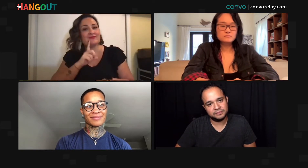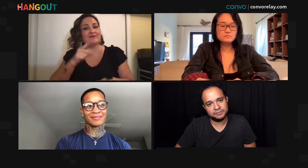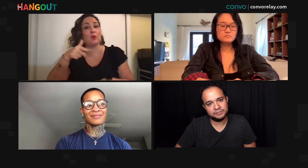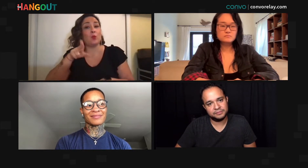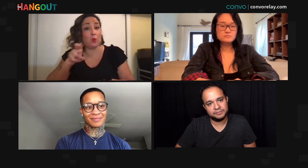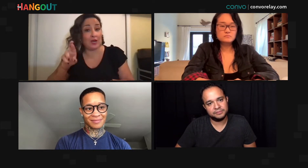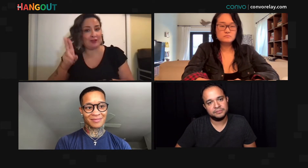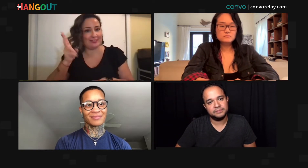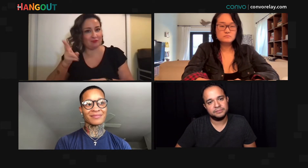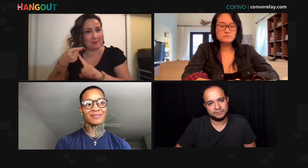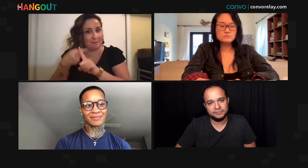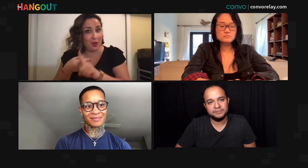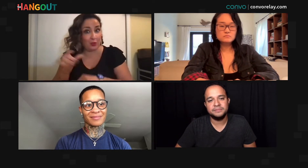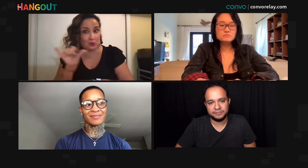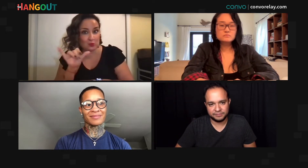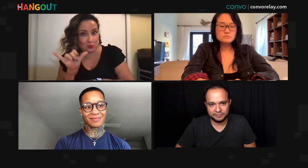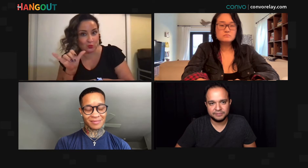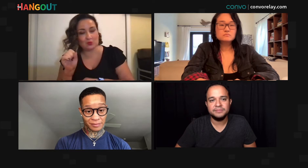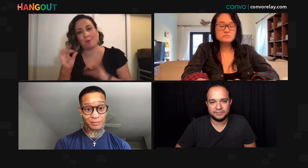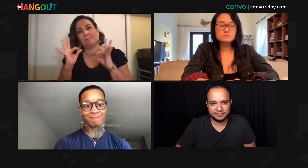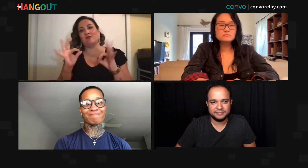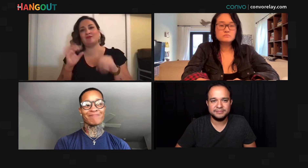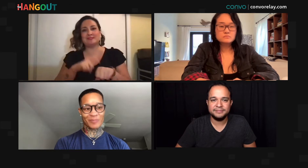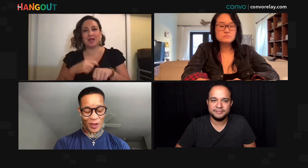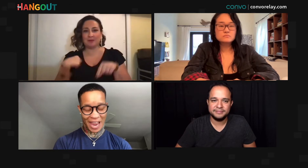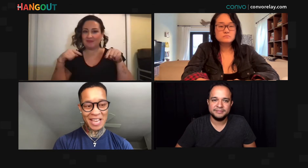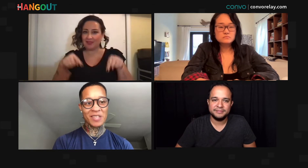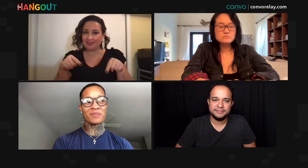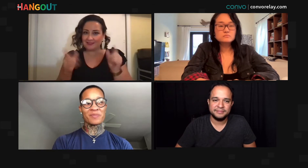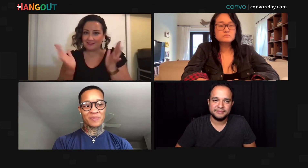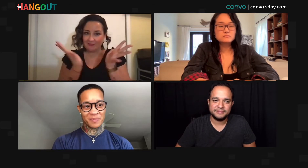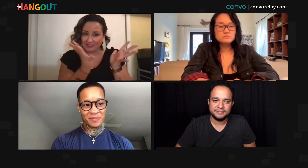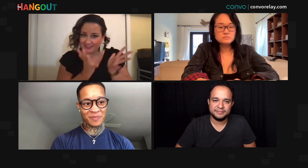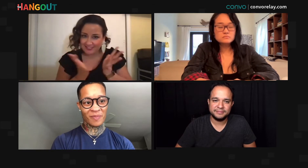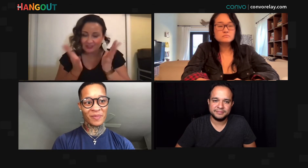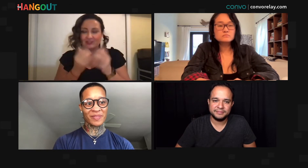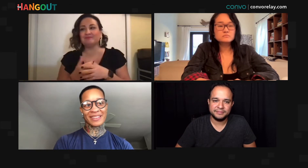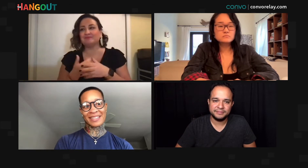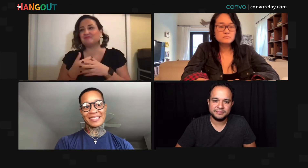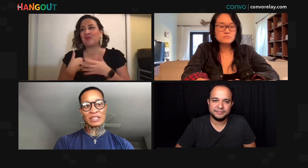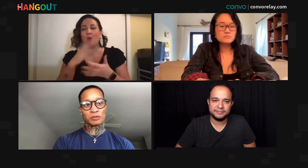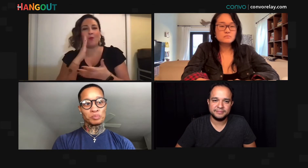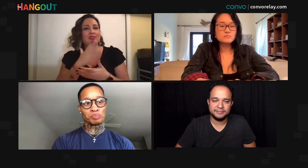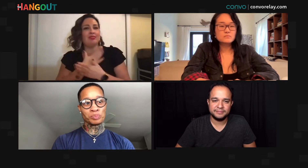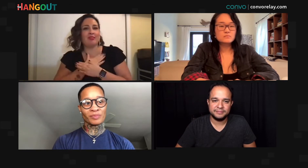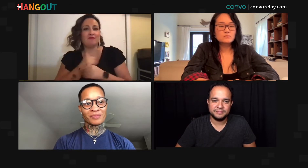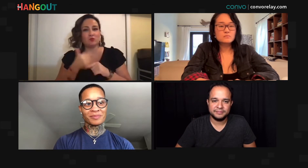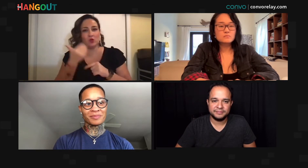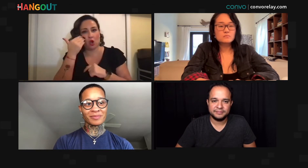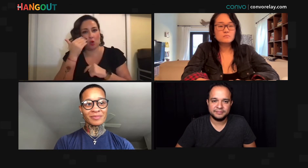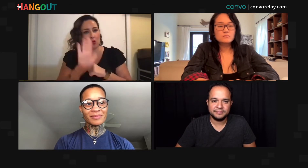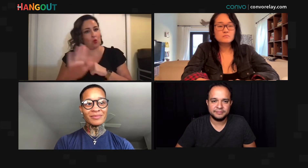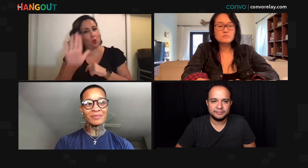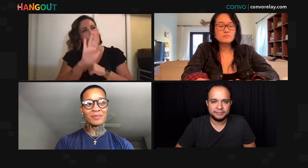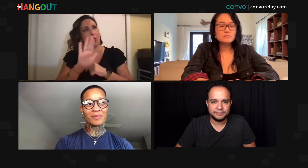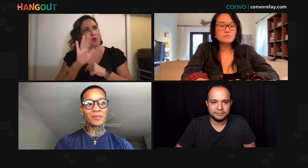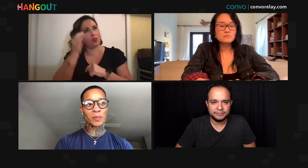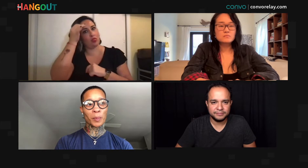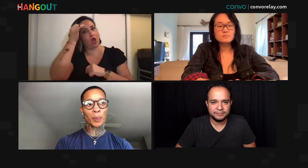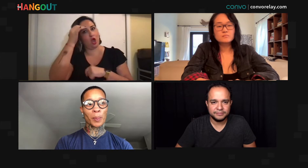There's going to be National Deaf Queer History Month. So this is a perfect time to have this conversation. And I would love to know what